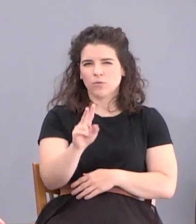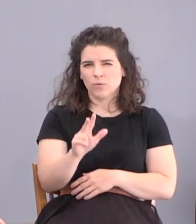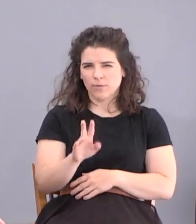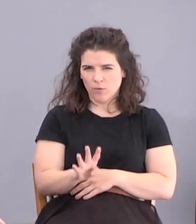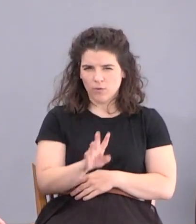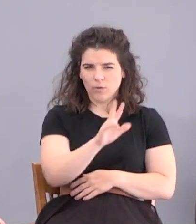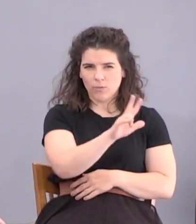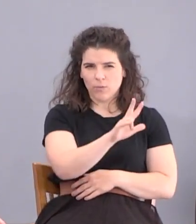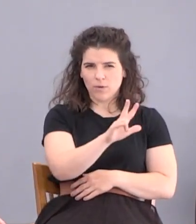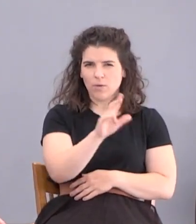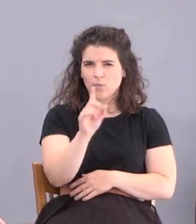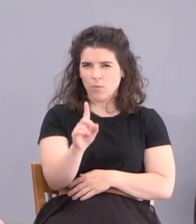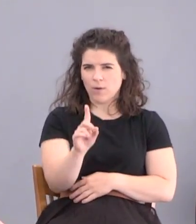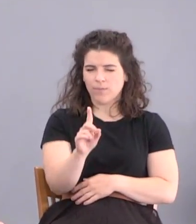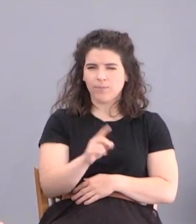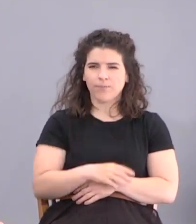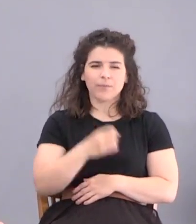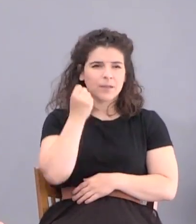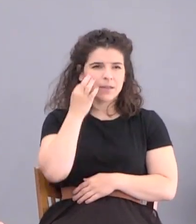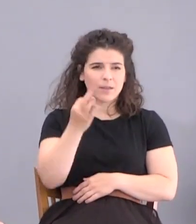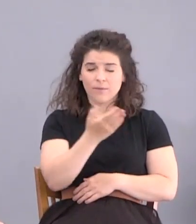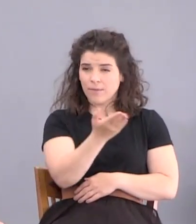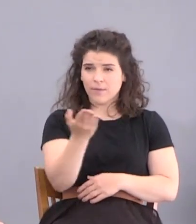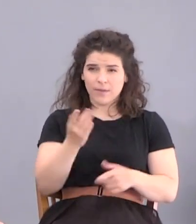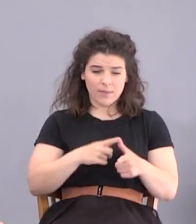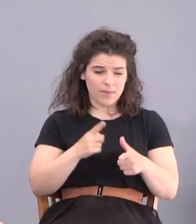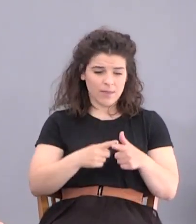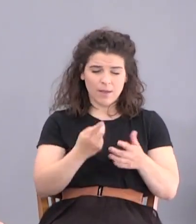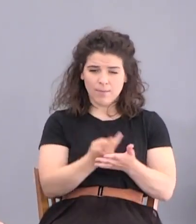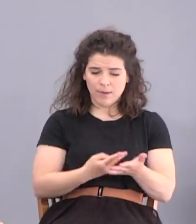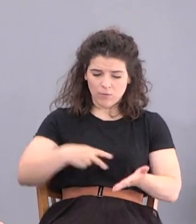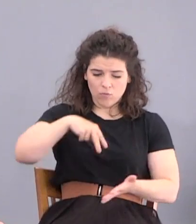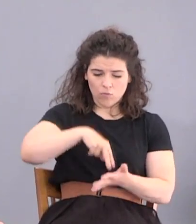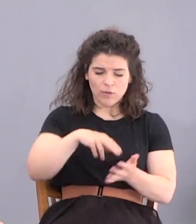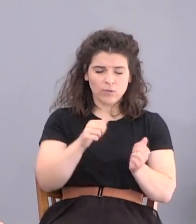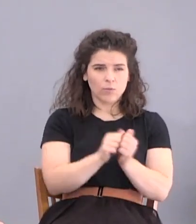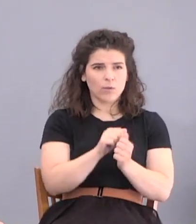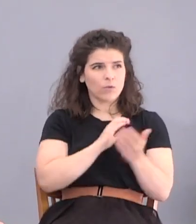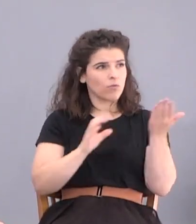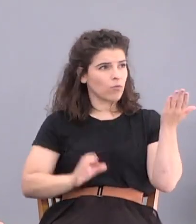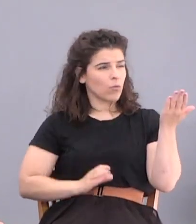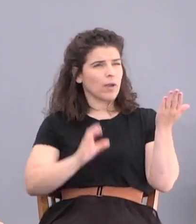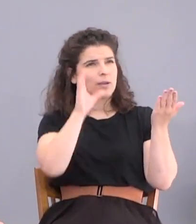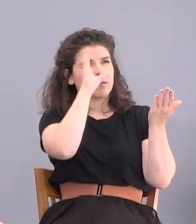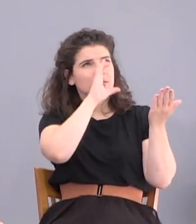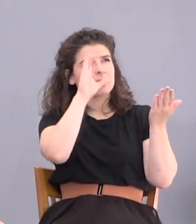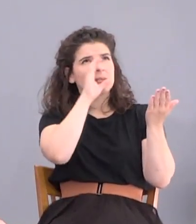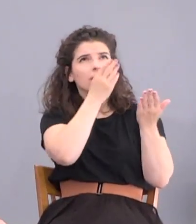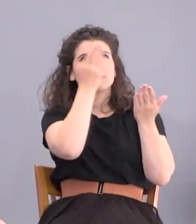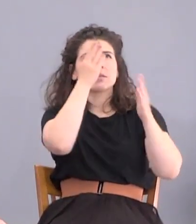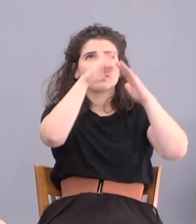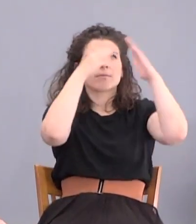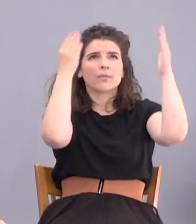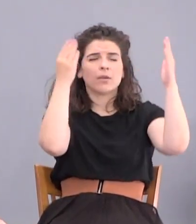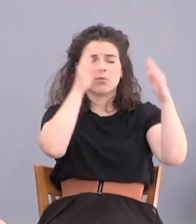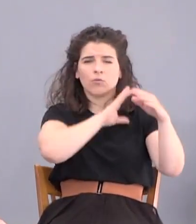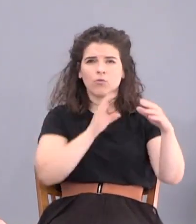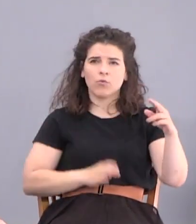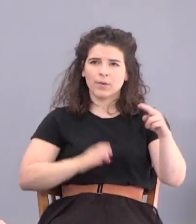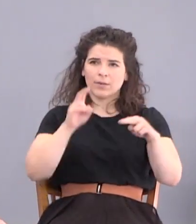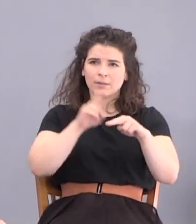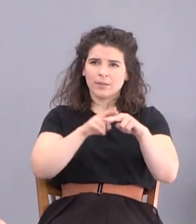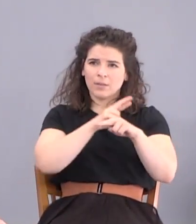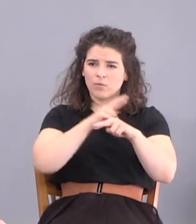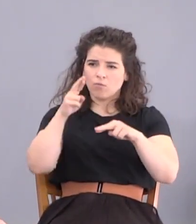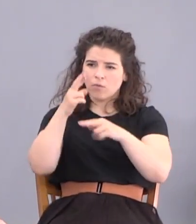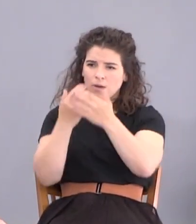verse 1. If ye then be risen with Christ, seek those things which are above, where Christ sitteth on the right hand of God. Set your affection